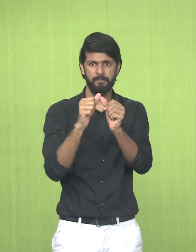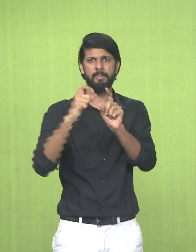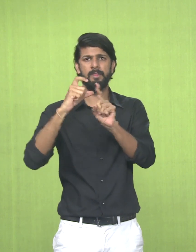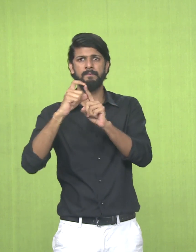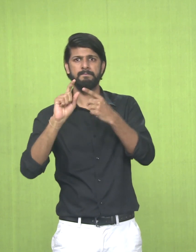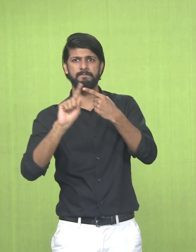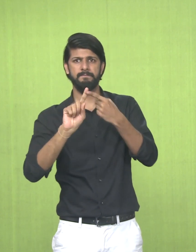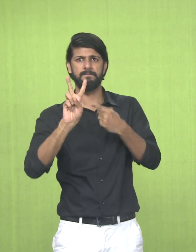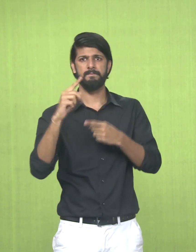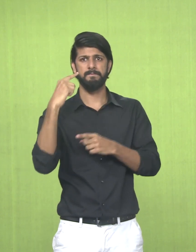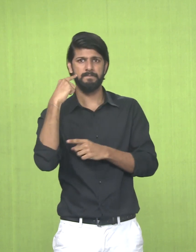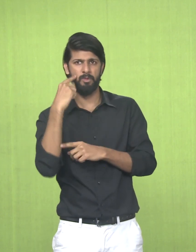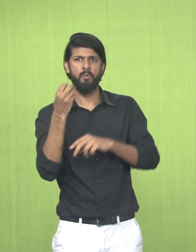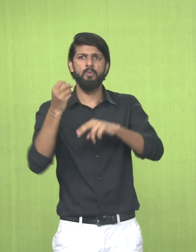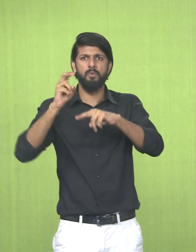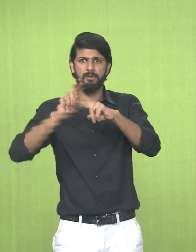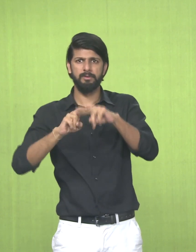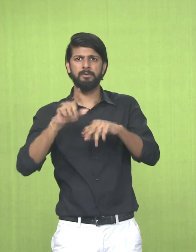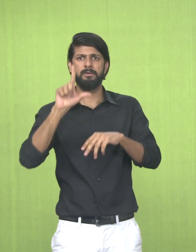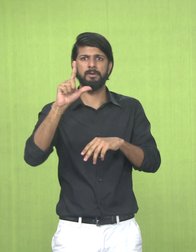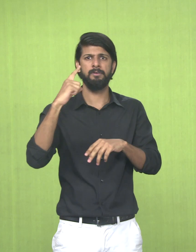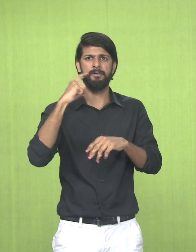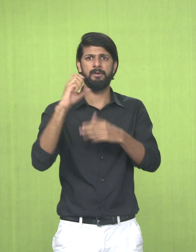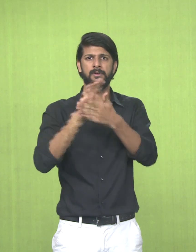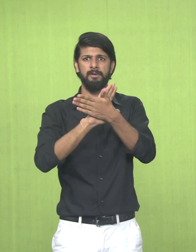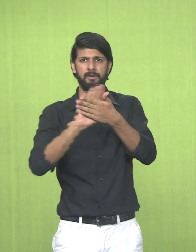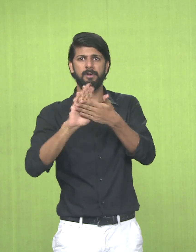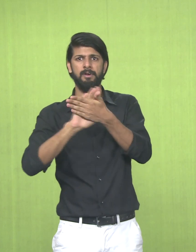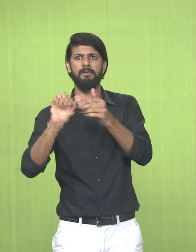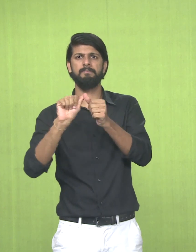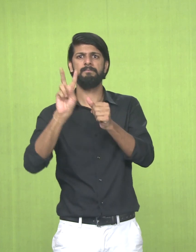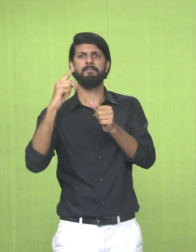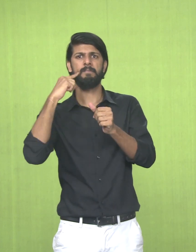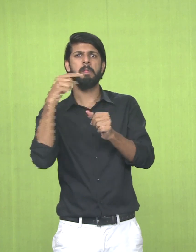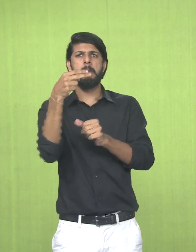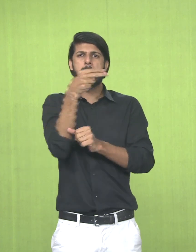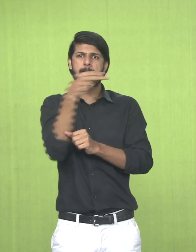which is now modern day near Bihar, modern day Bihar.